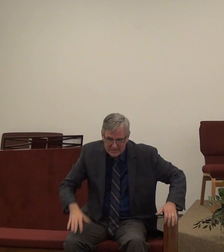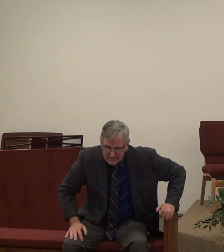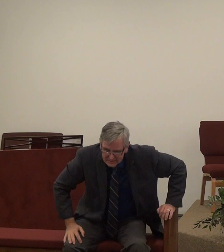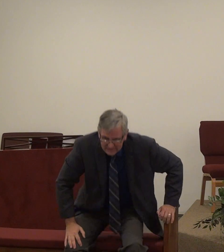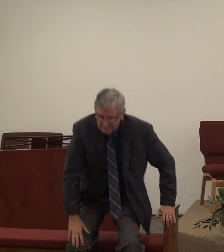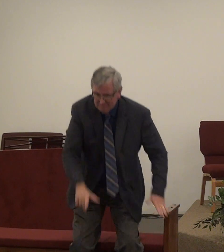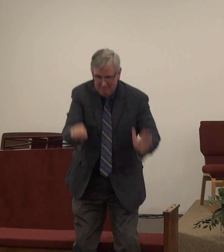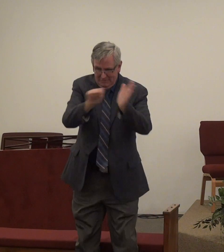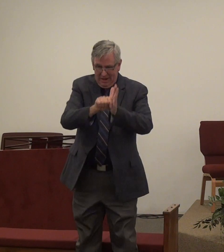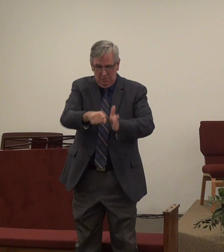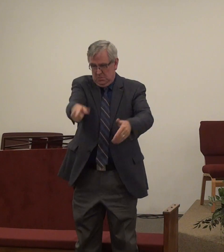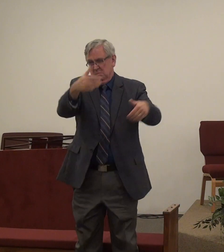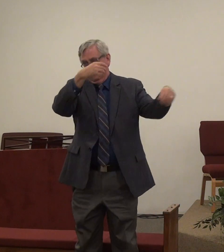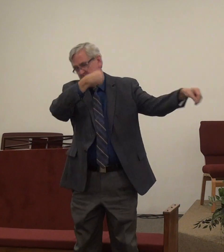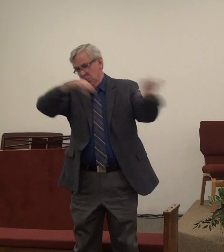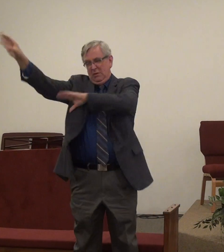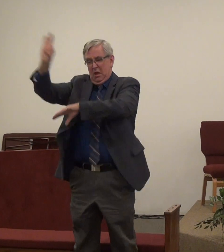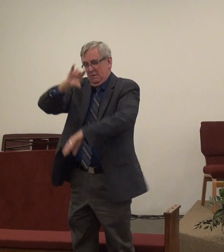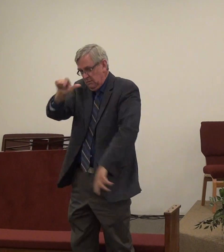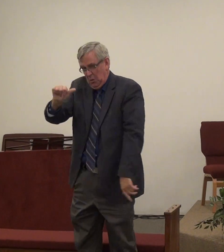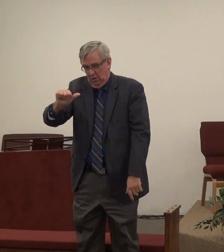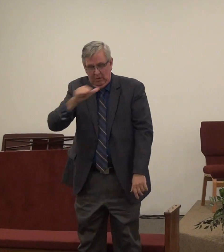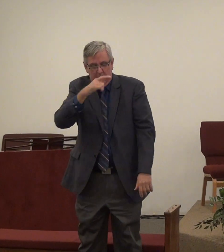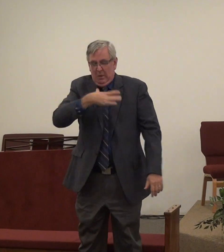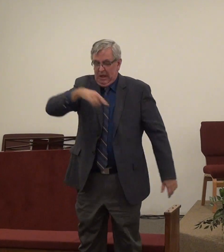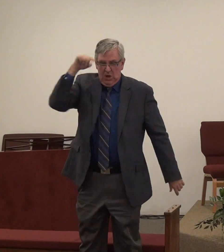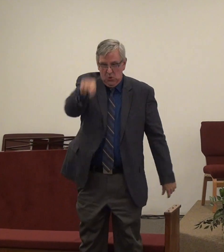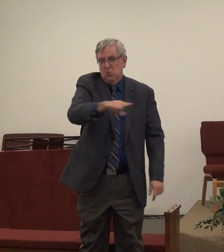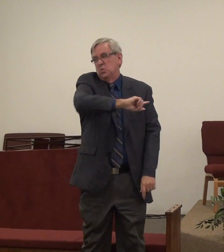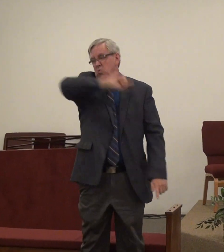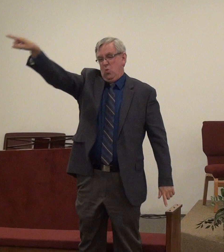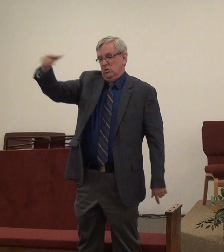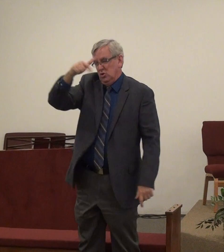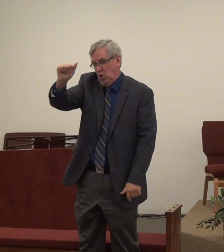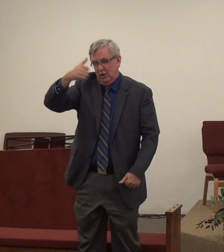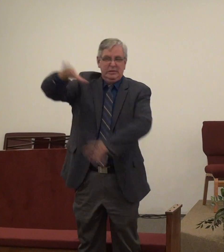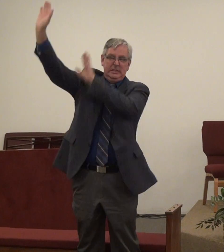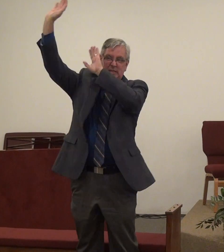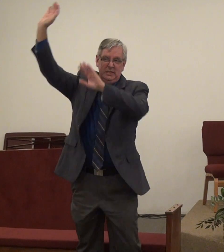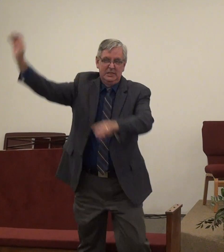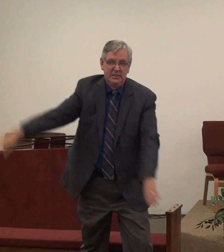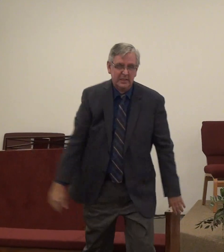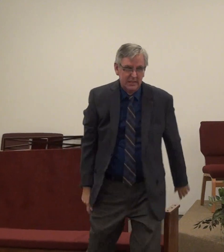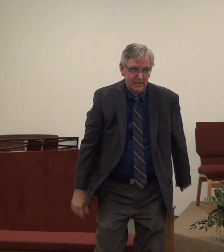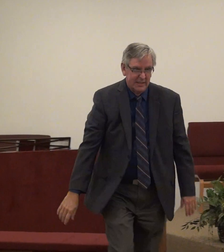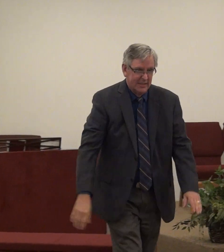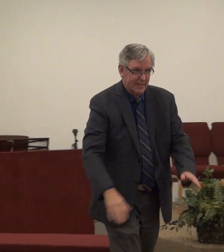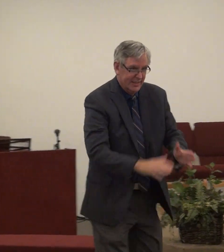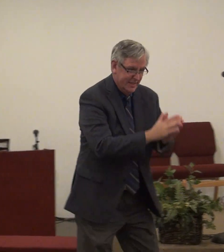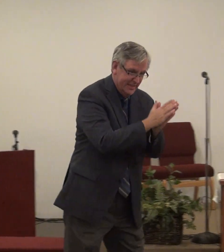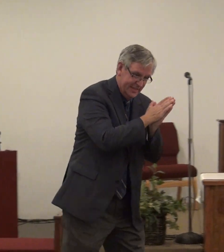Such a lousy game. Why don't you people just move out of Florida? We don't need you. Move to Georgia.